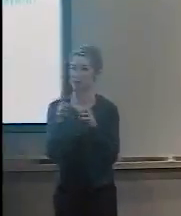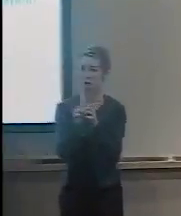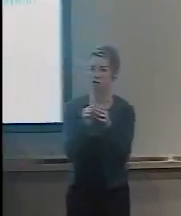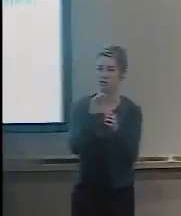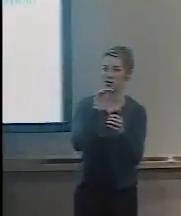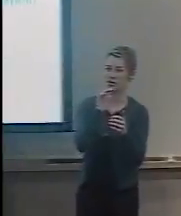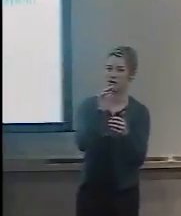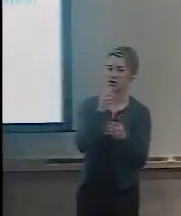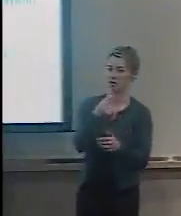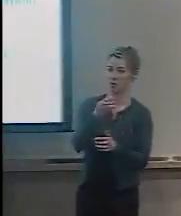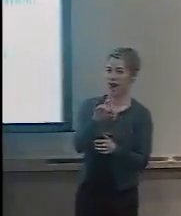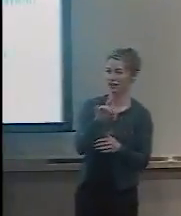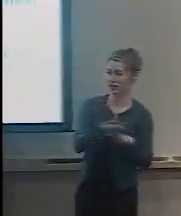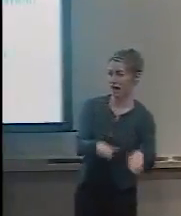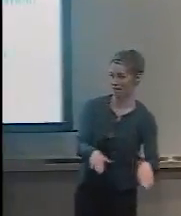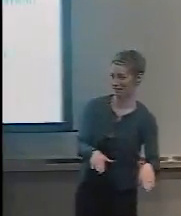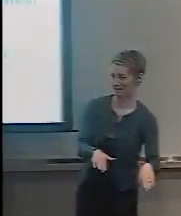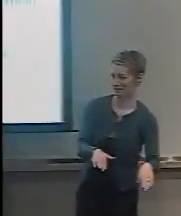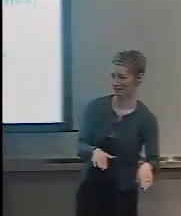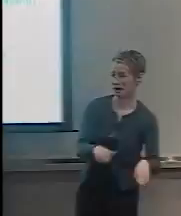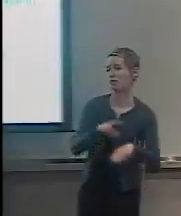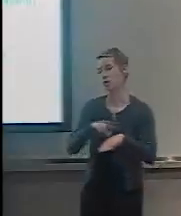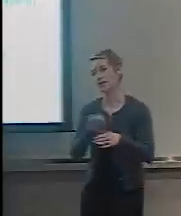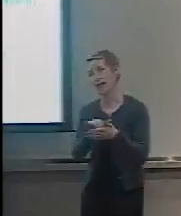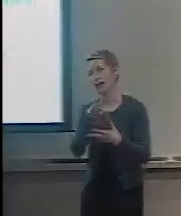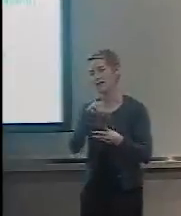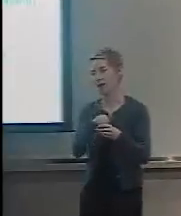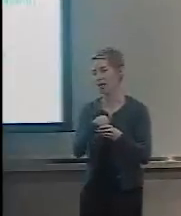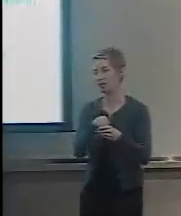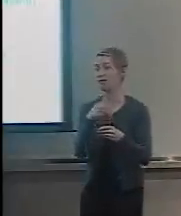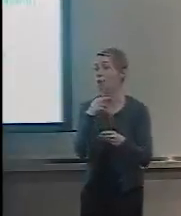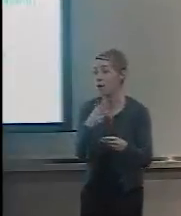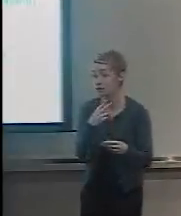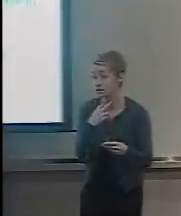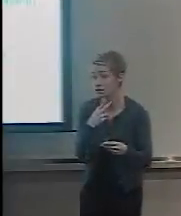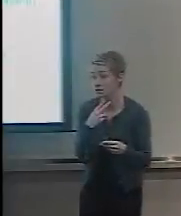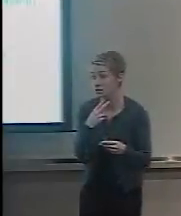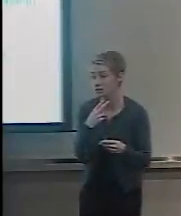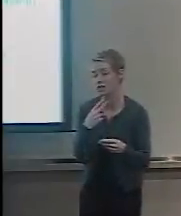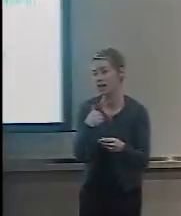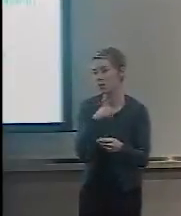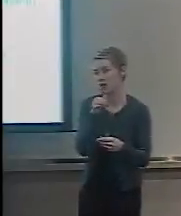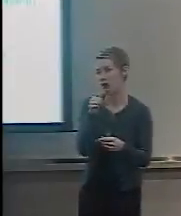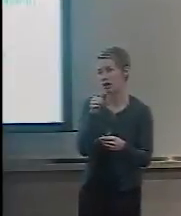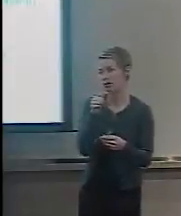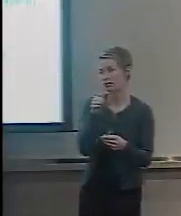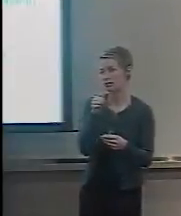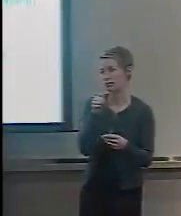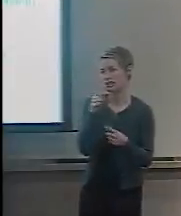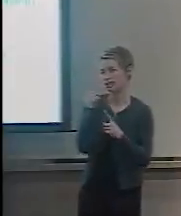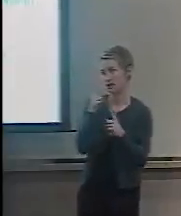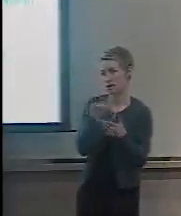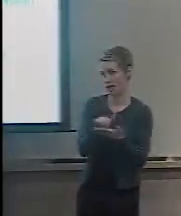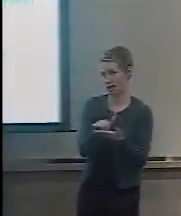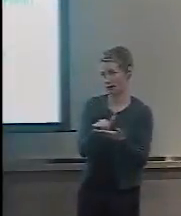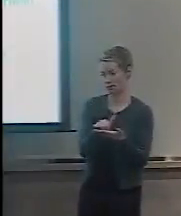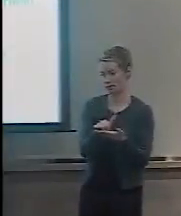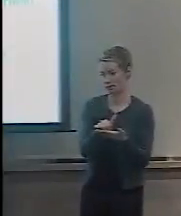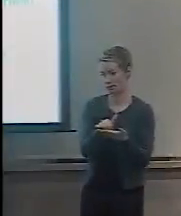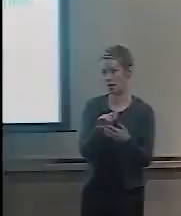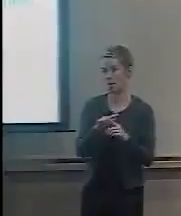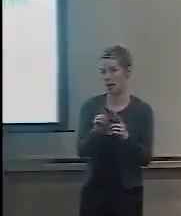grandchild. Of course, that will entail including voice, which we're not considering. So